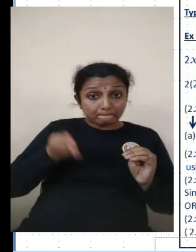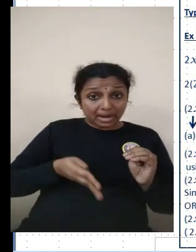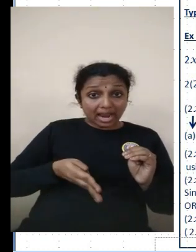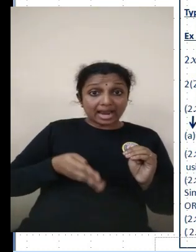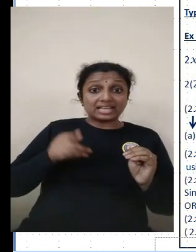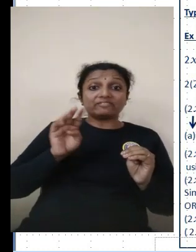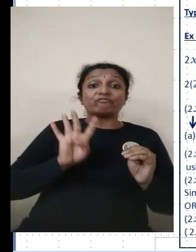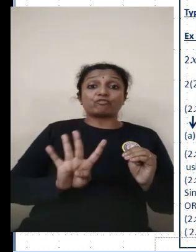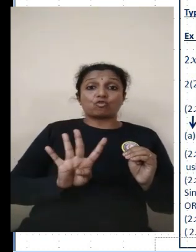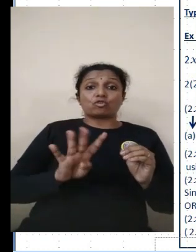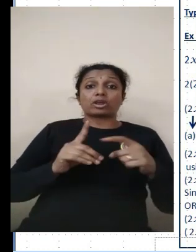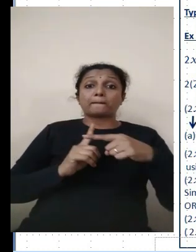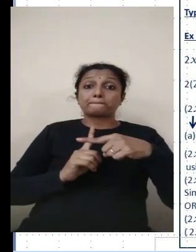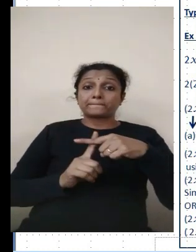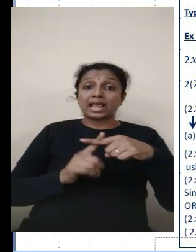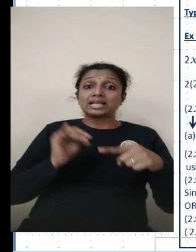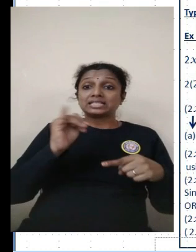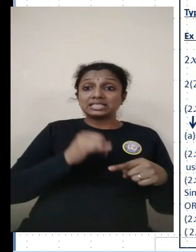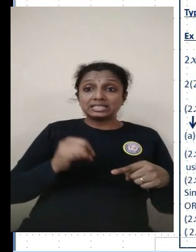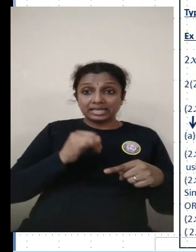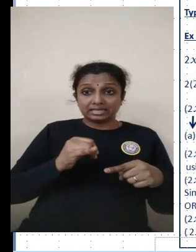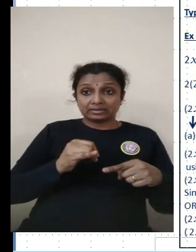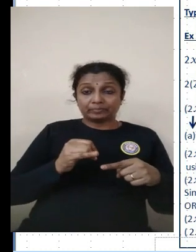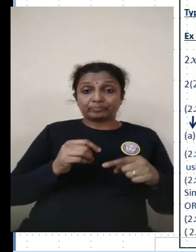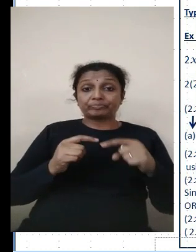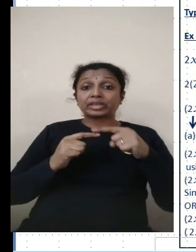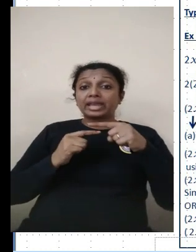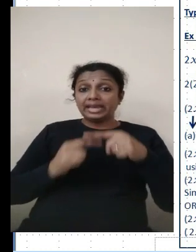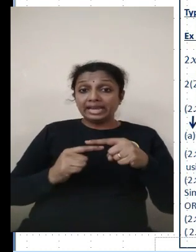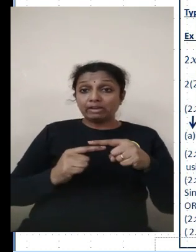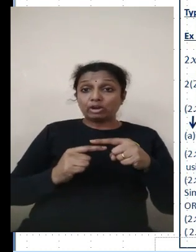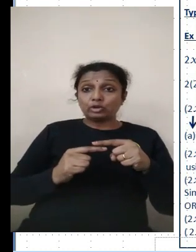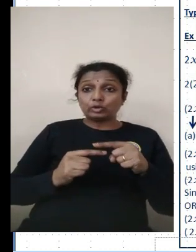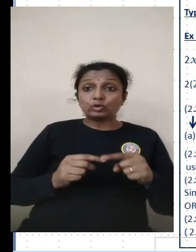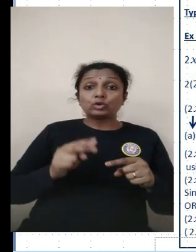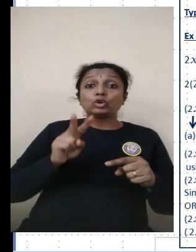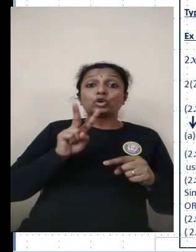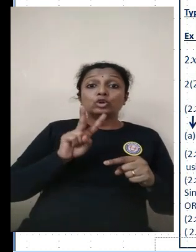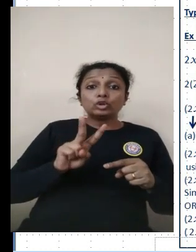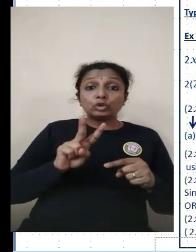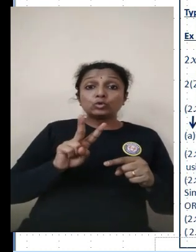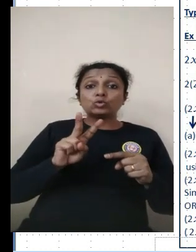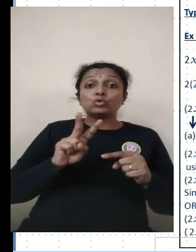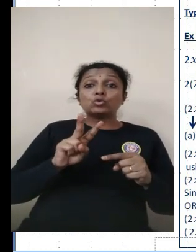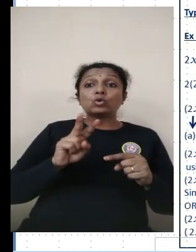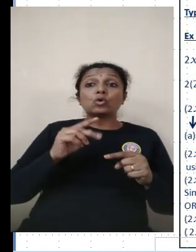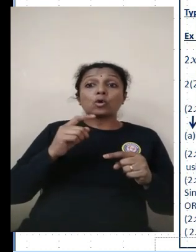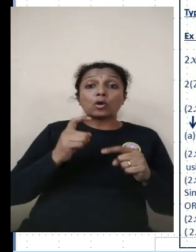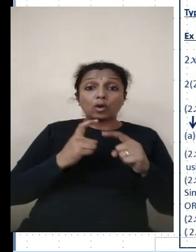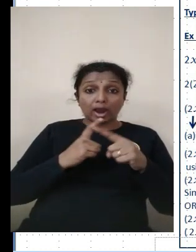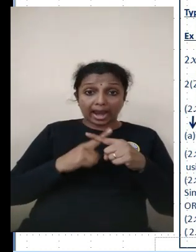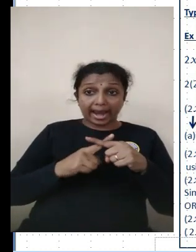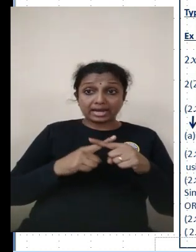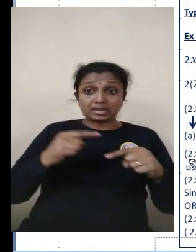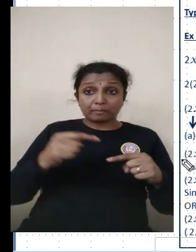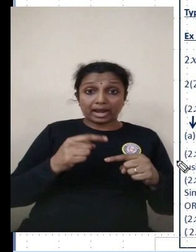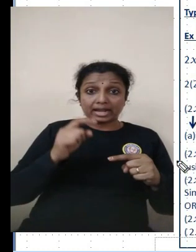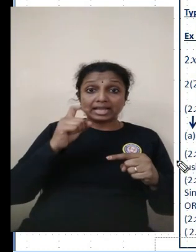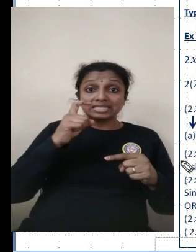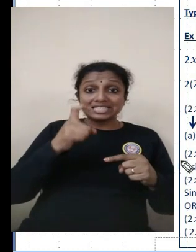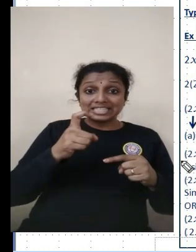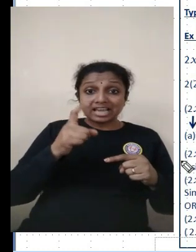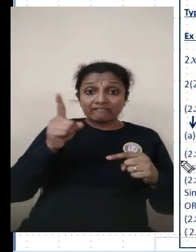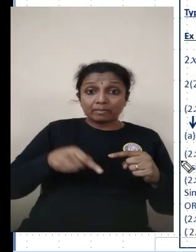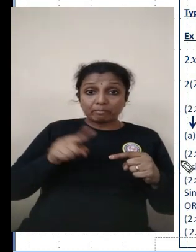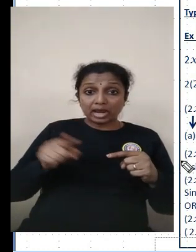it minus 7 by 2 whole squared, and originally the term plus 6 is already there. So the